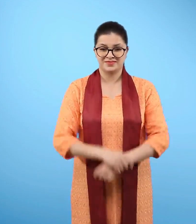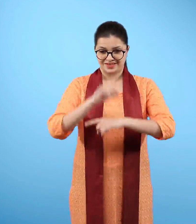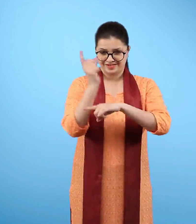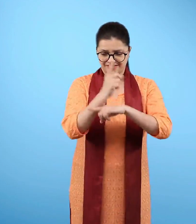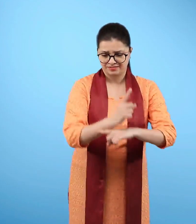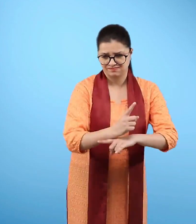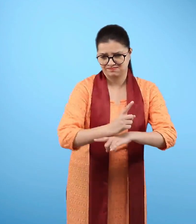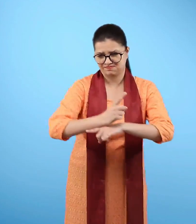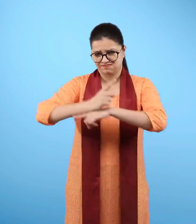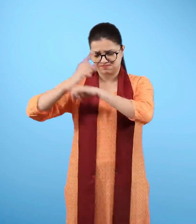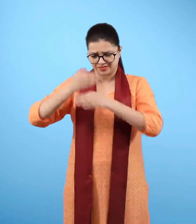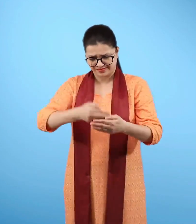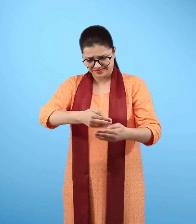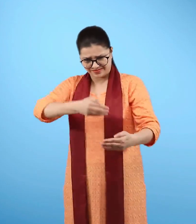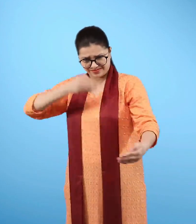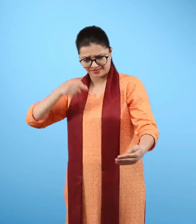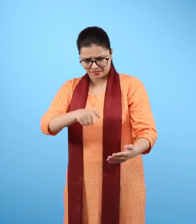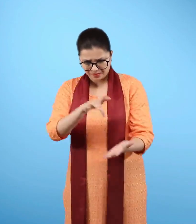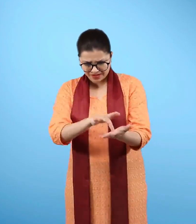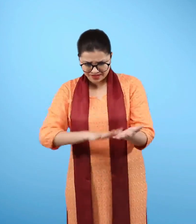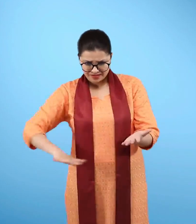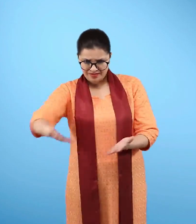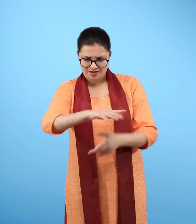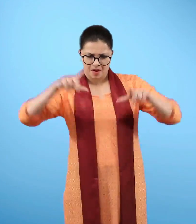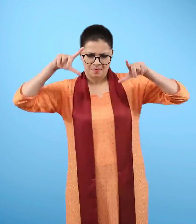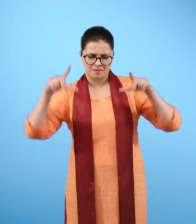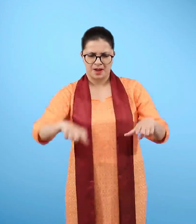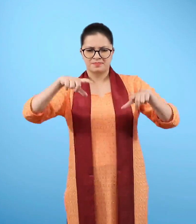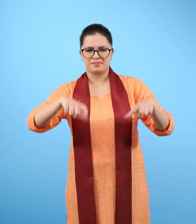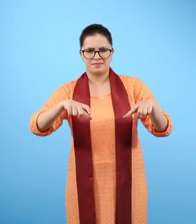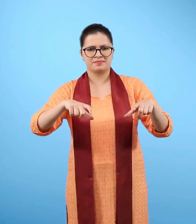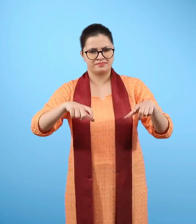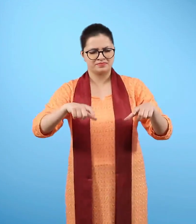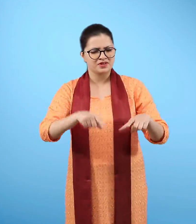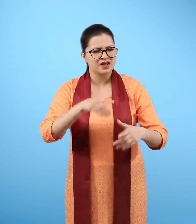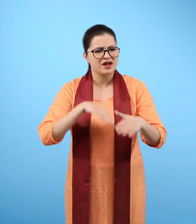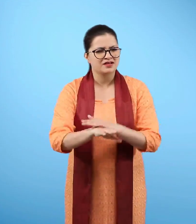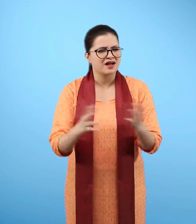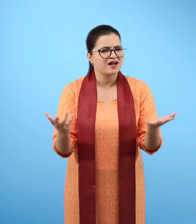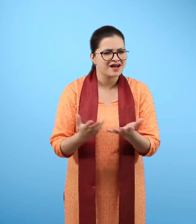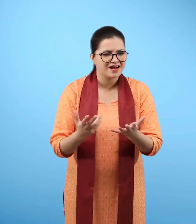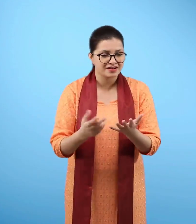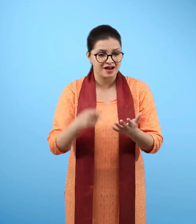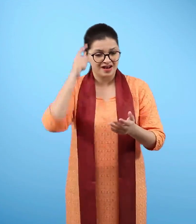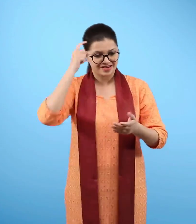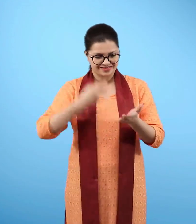Here is a photograph taken from a helicopter. The photograph shows